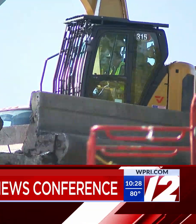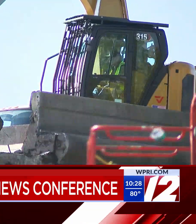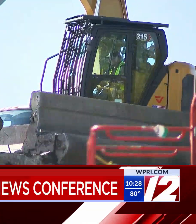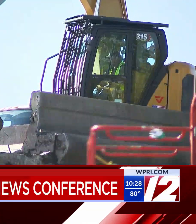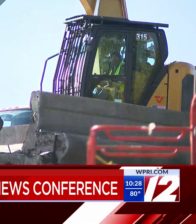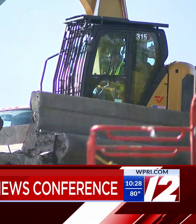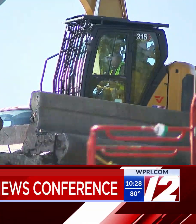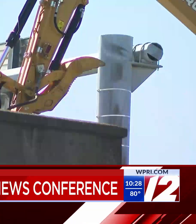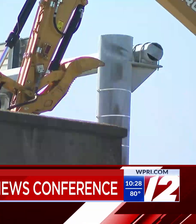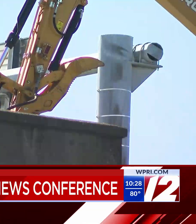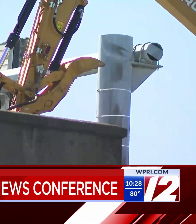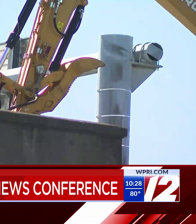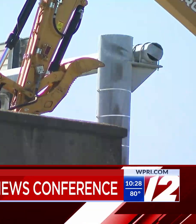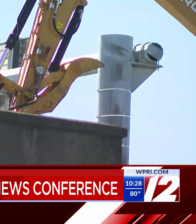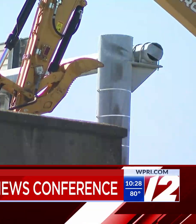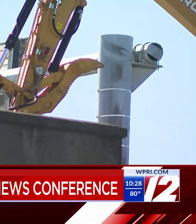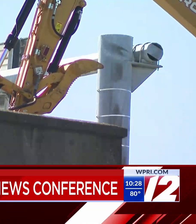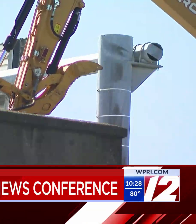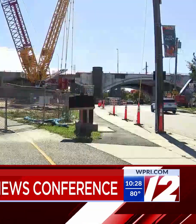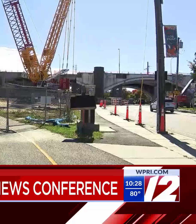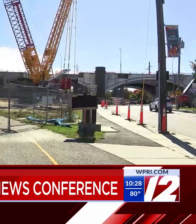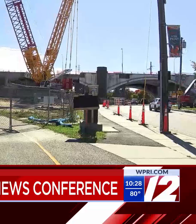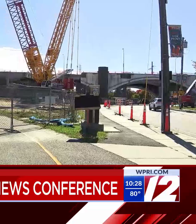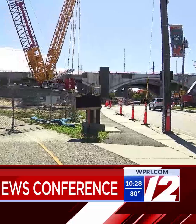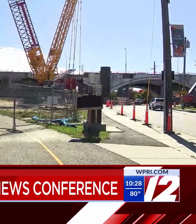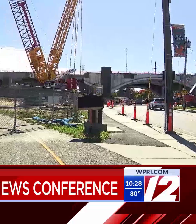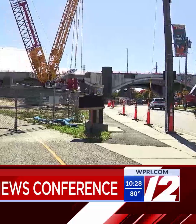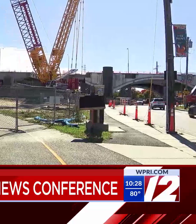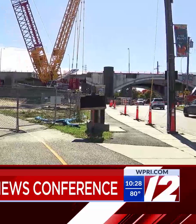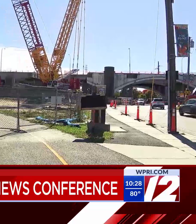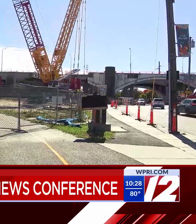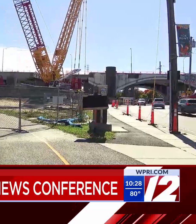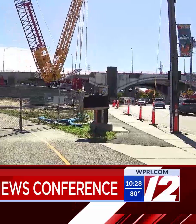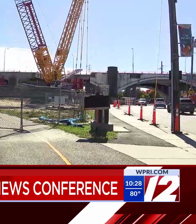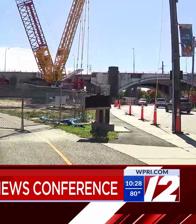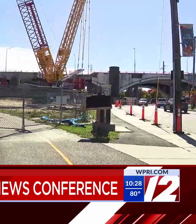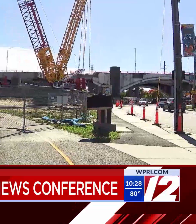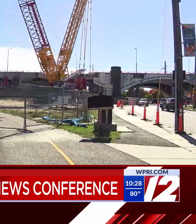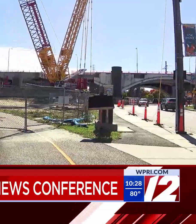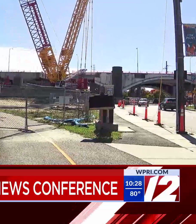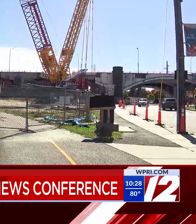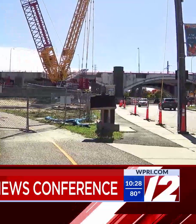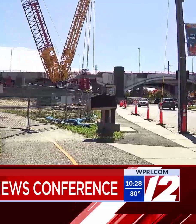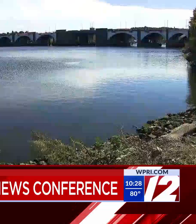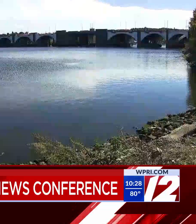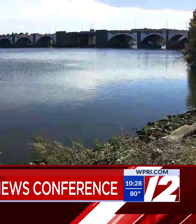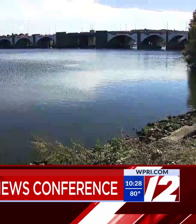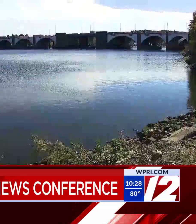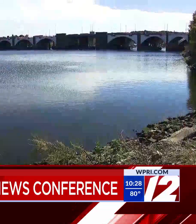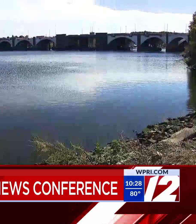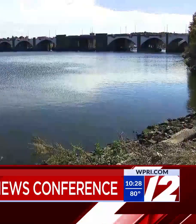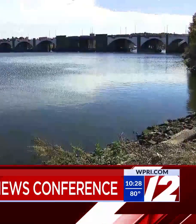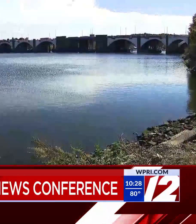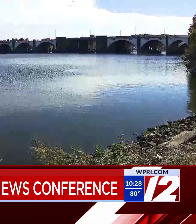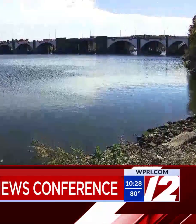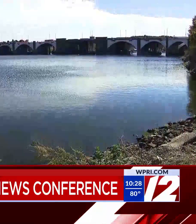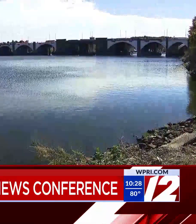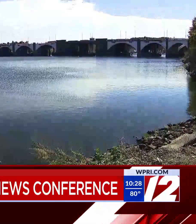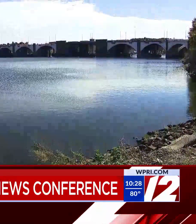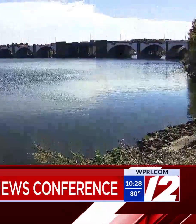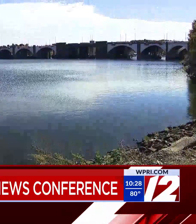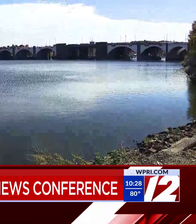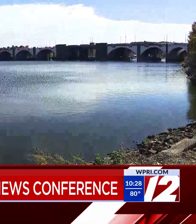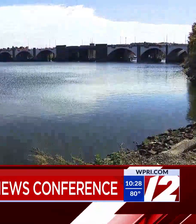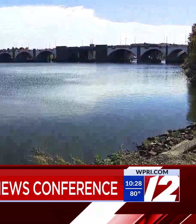On non-design-build bridge projects, the pursuit phase is largely focused solely on pricing. On this